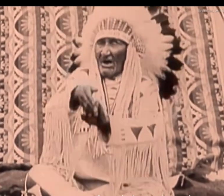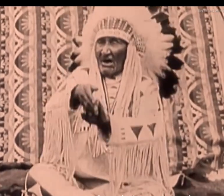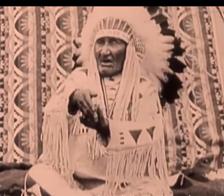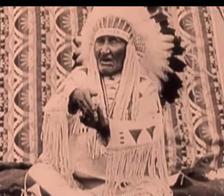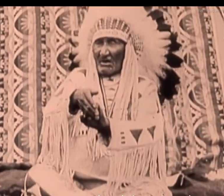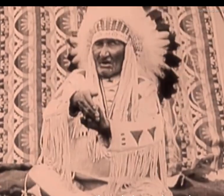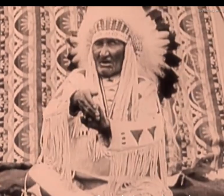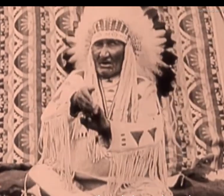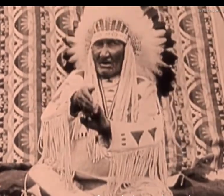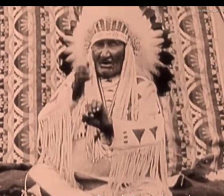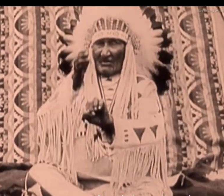Jump over.